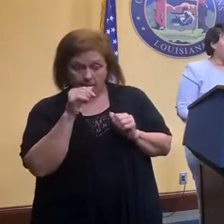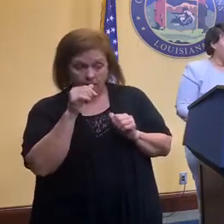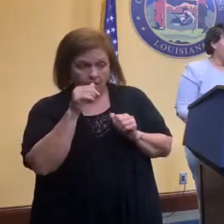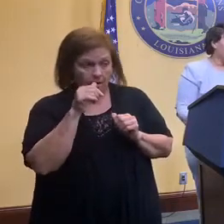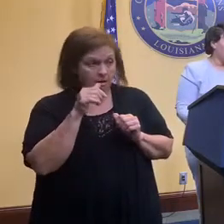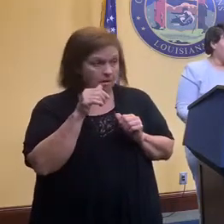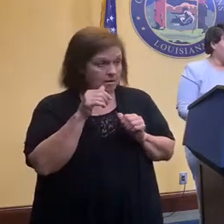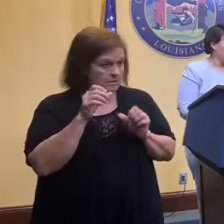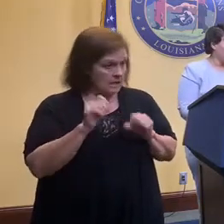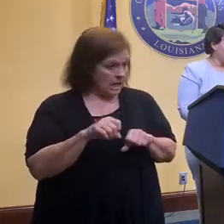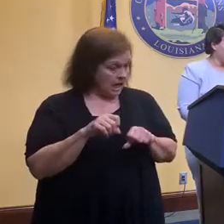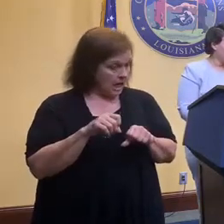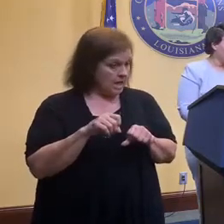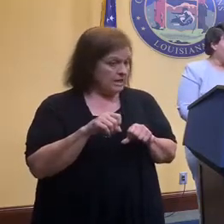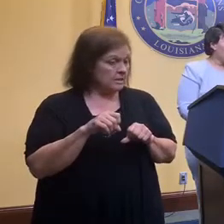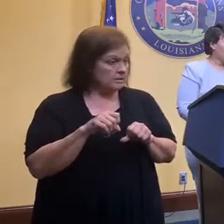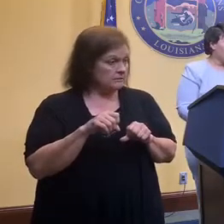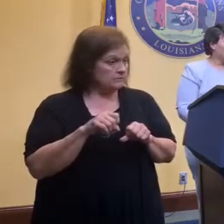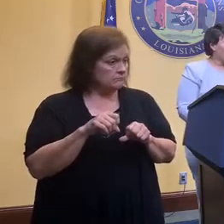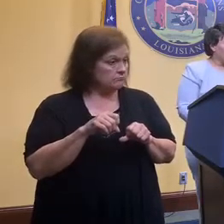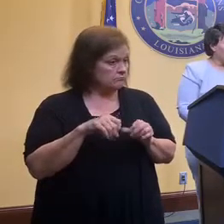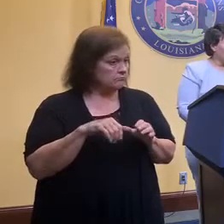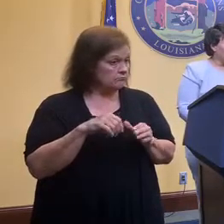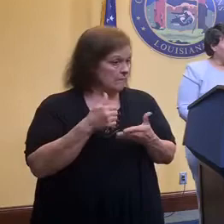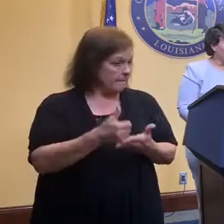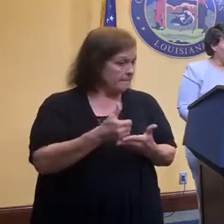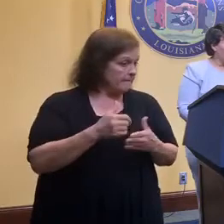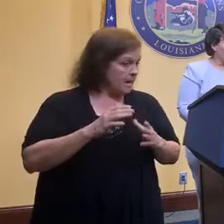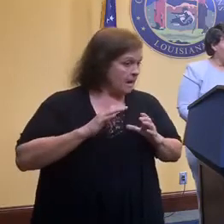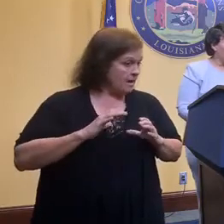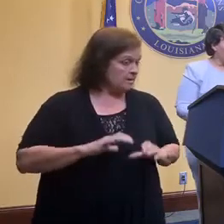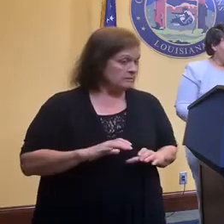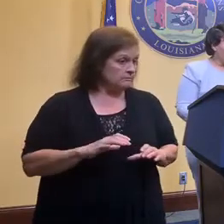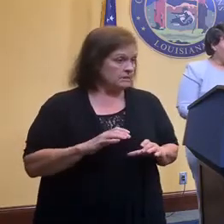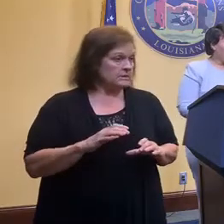to accommodate their customers as well as